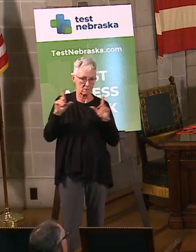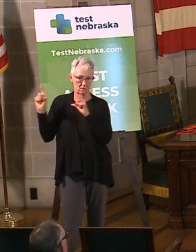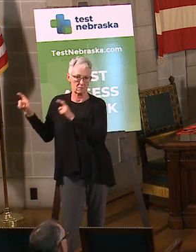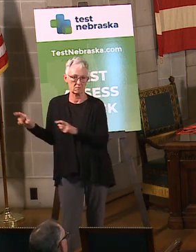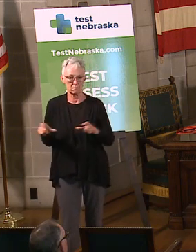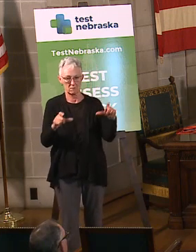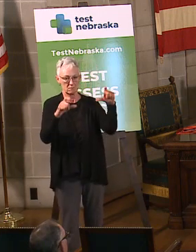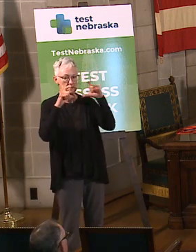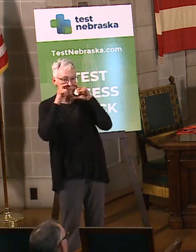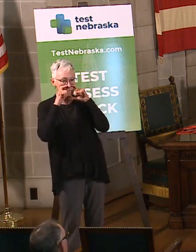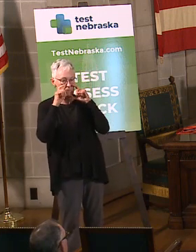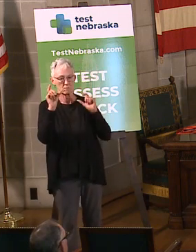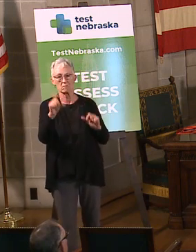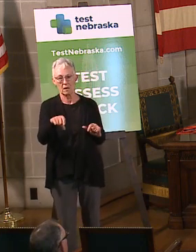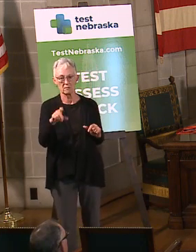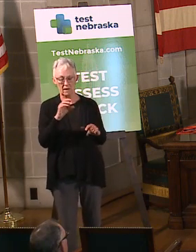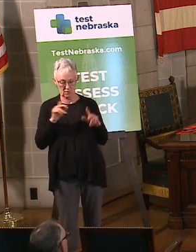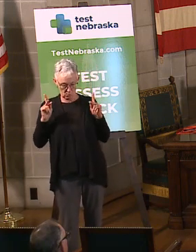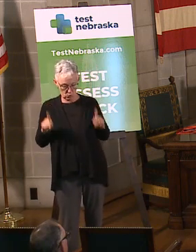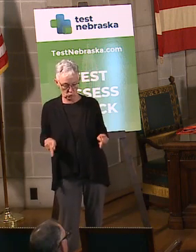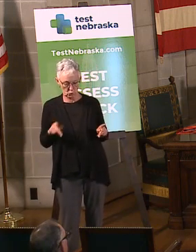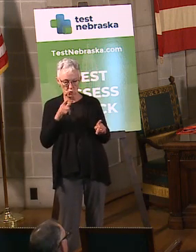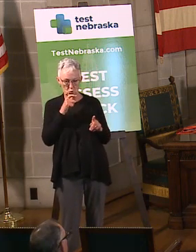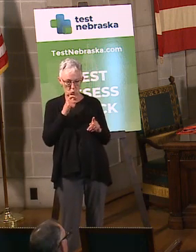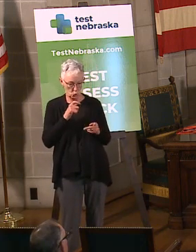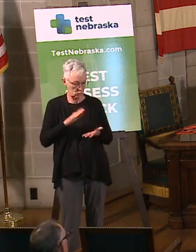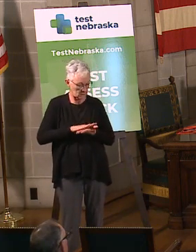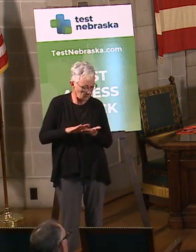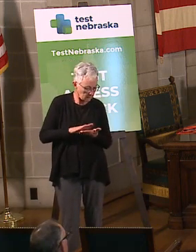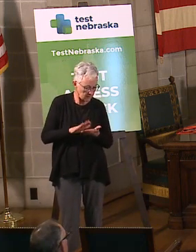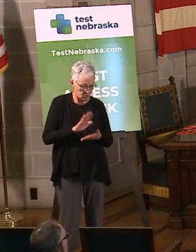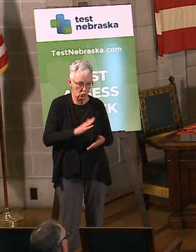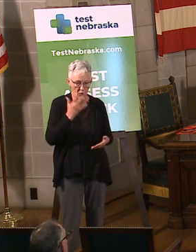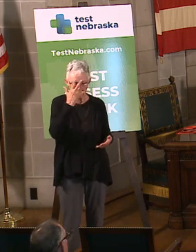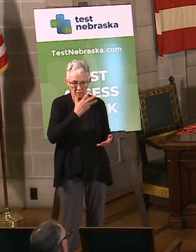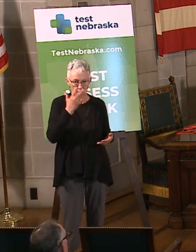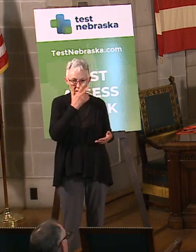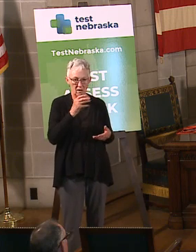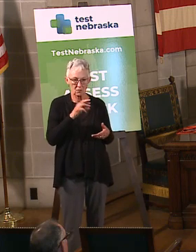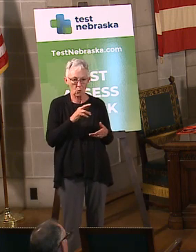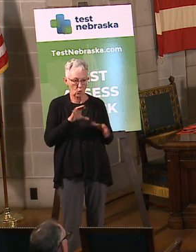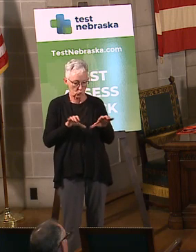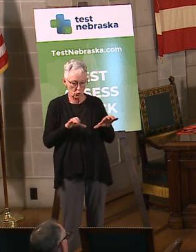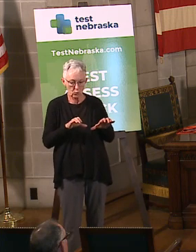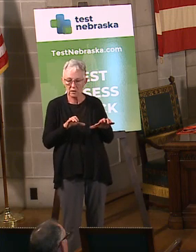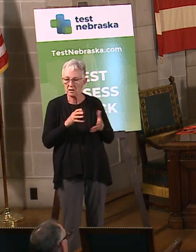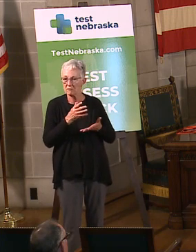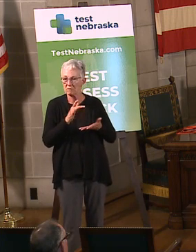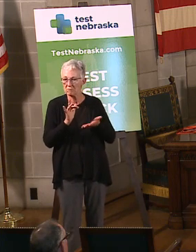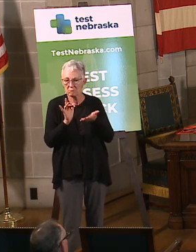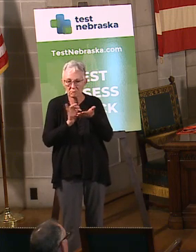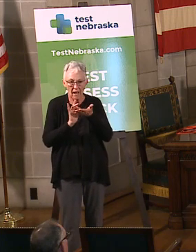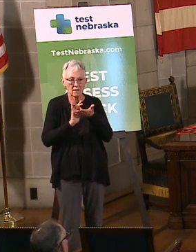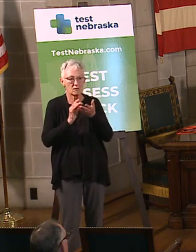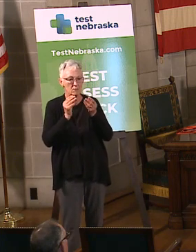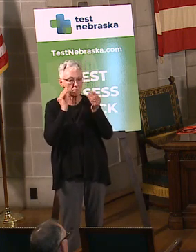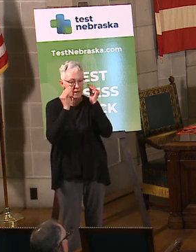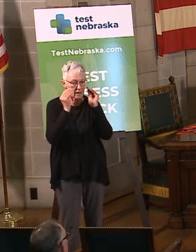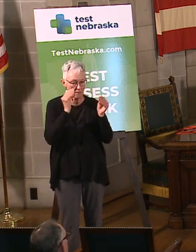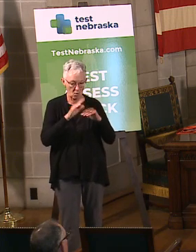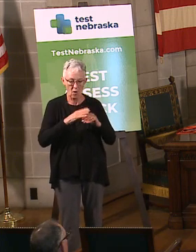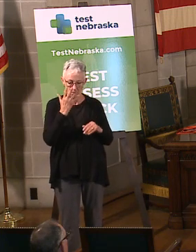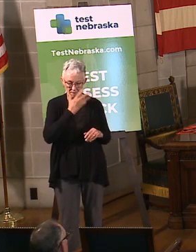and of course the person providing that will still have to be wearing a mask at all times. We also got asked a lot about wedding